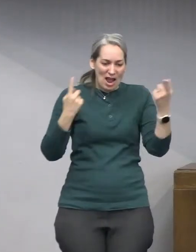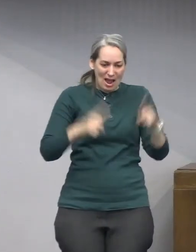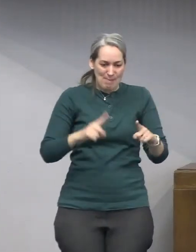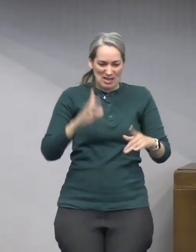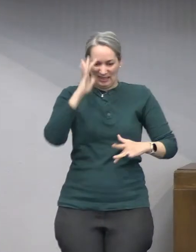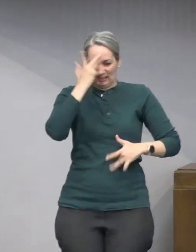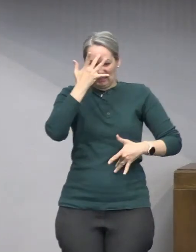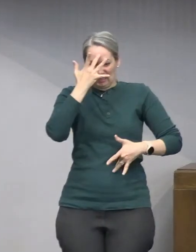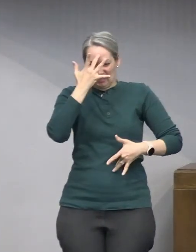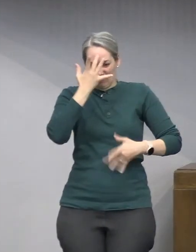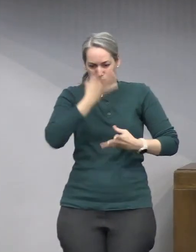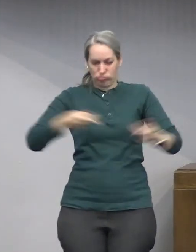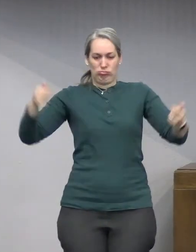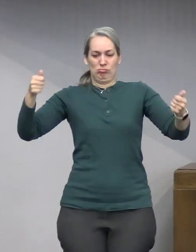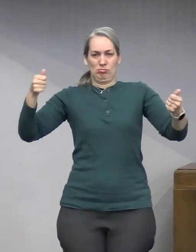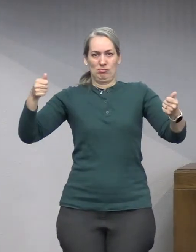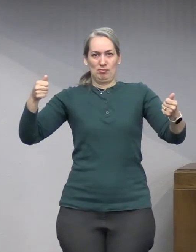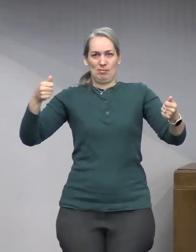leprosy left him.